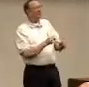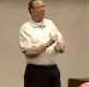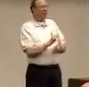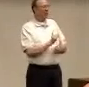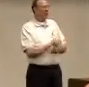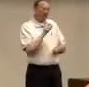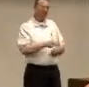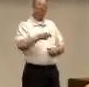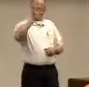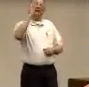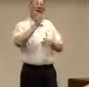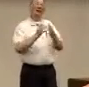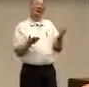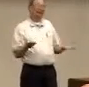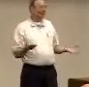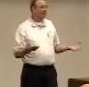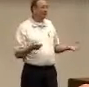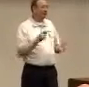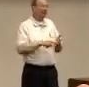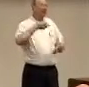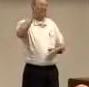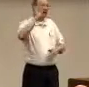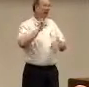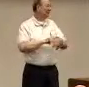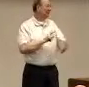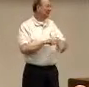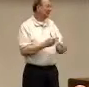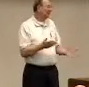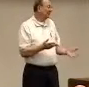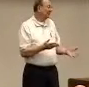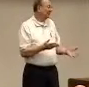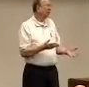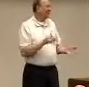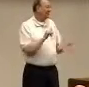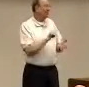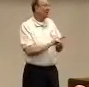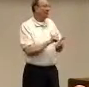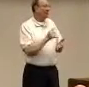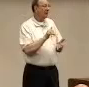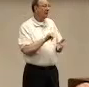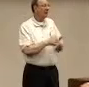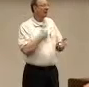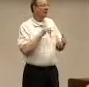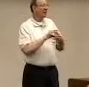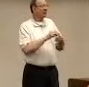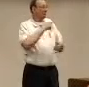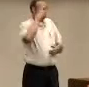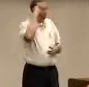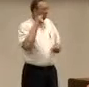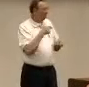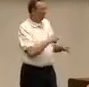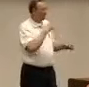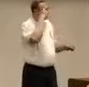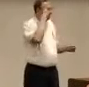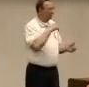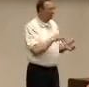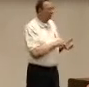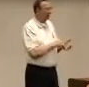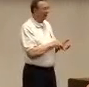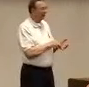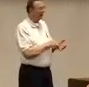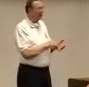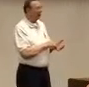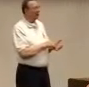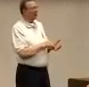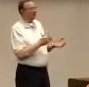done? And it's got to be in God's hands. It's got to be in God's timing. And I think that's where I'm connecting with Moses. Let me go back to Moses for just a